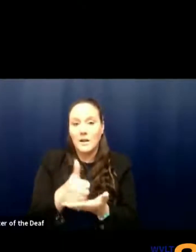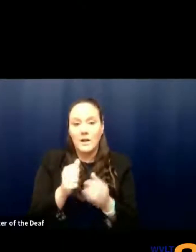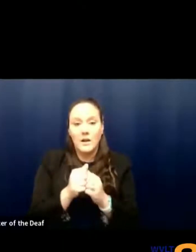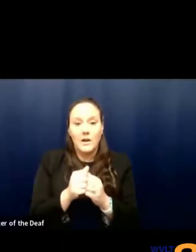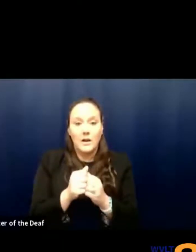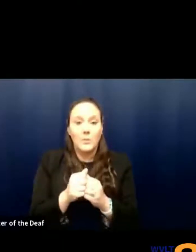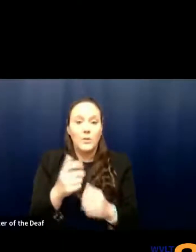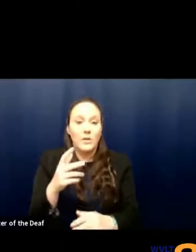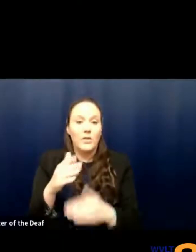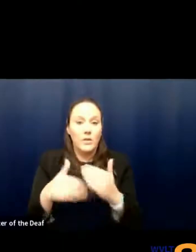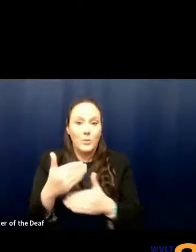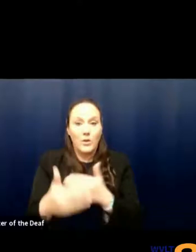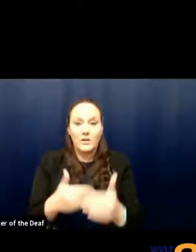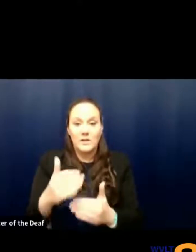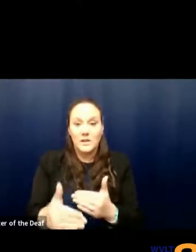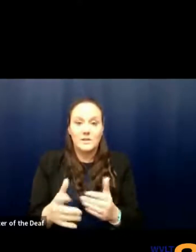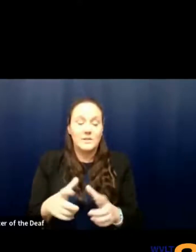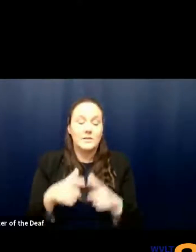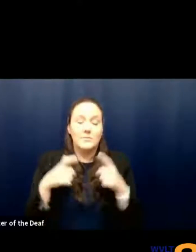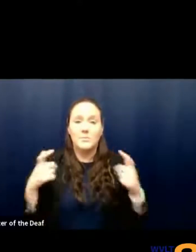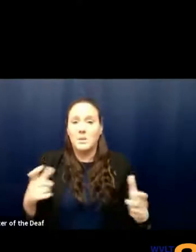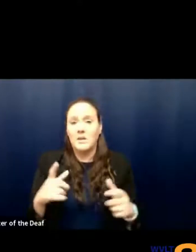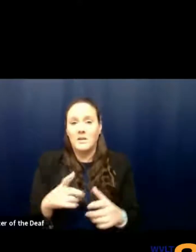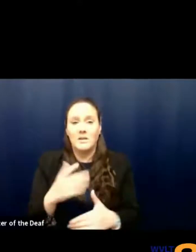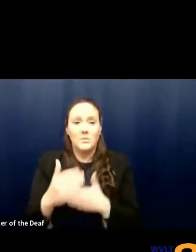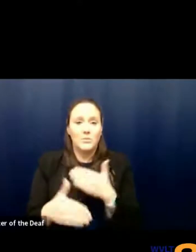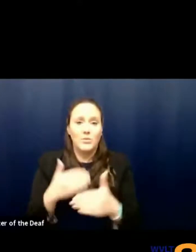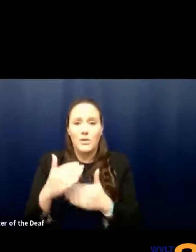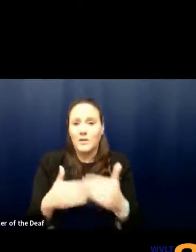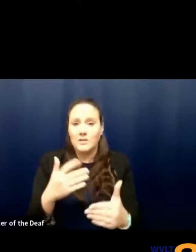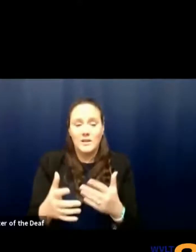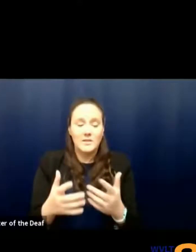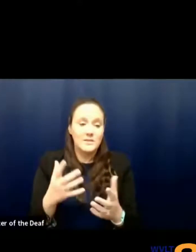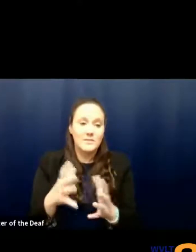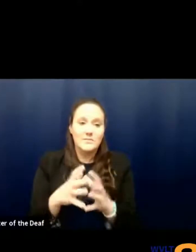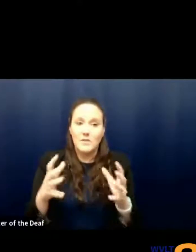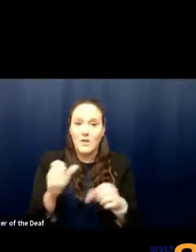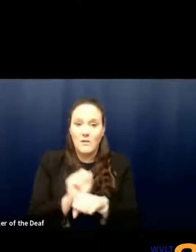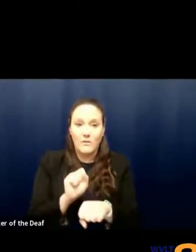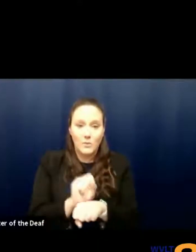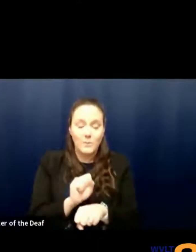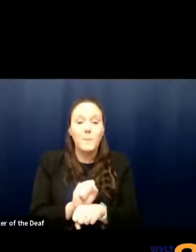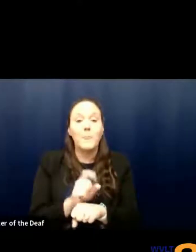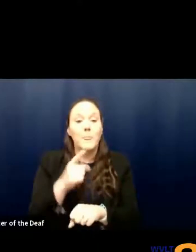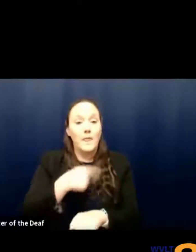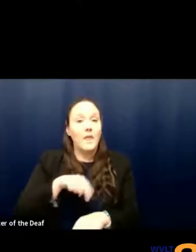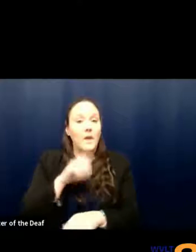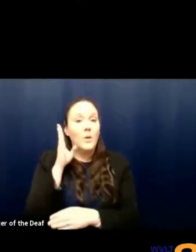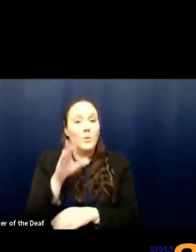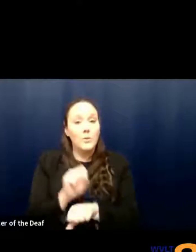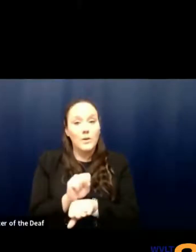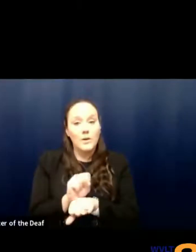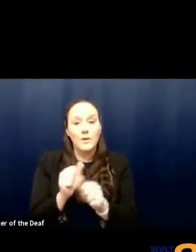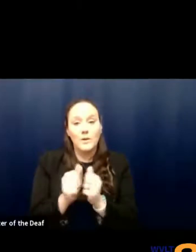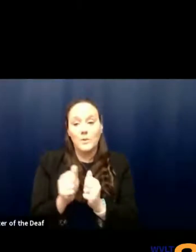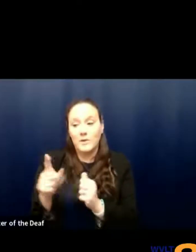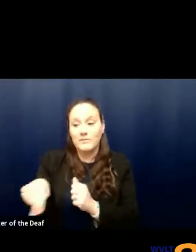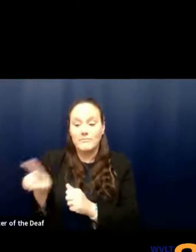our process. It's a huge process. There's large pods, and we will be working with all of those